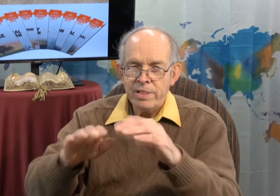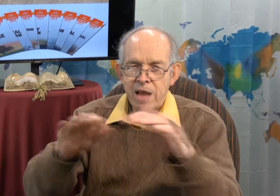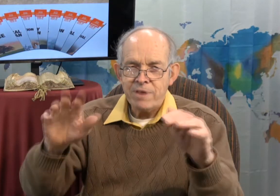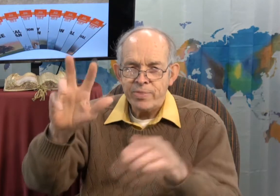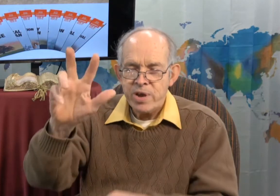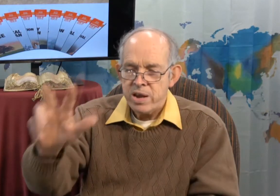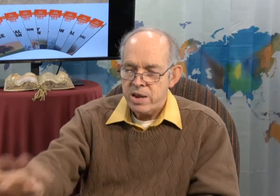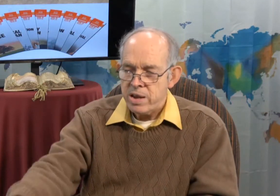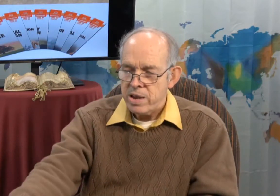Number